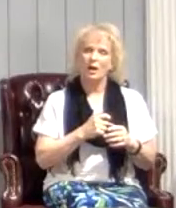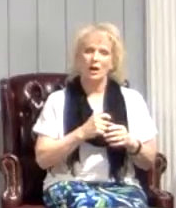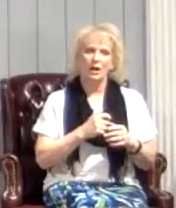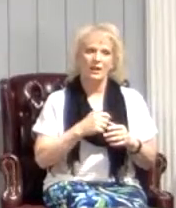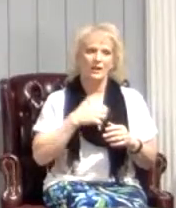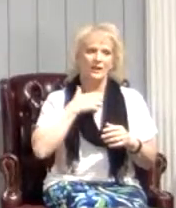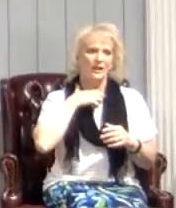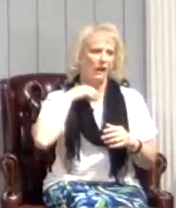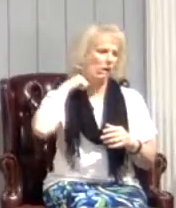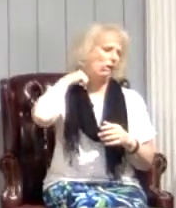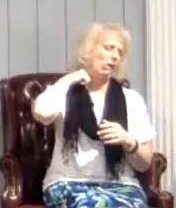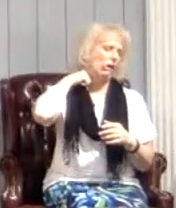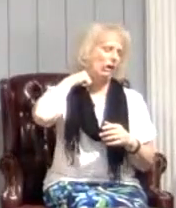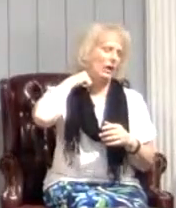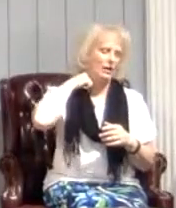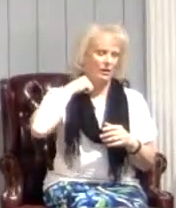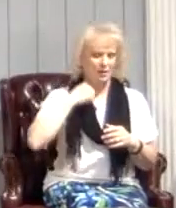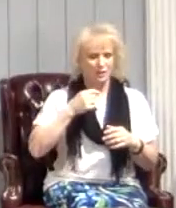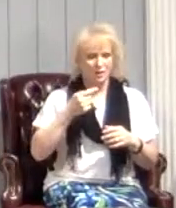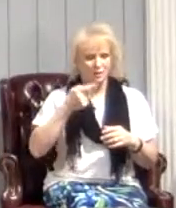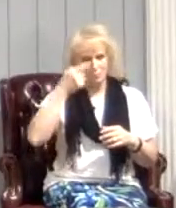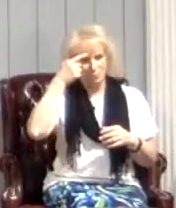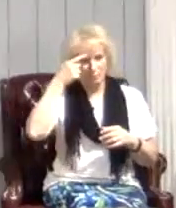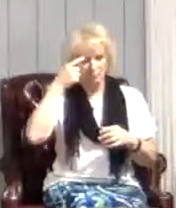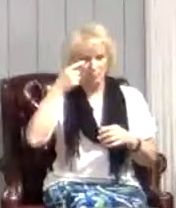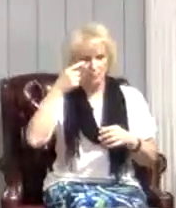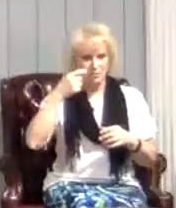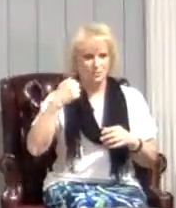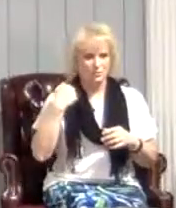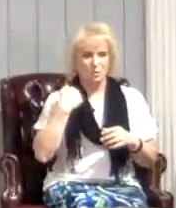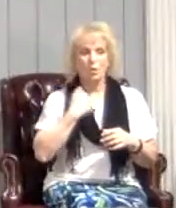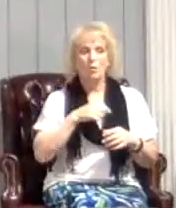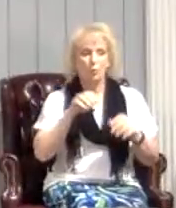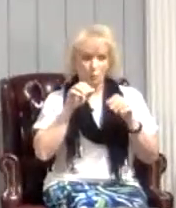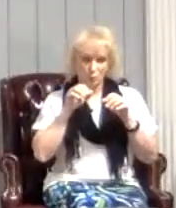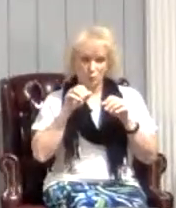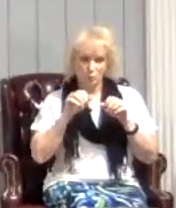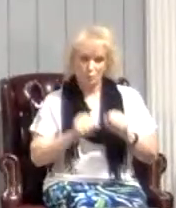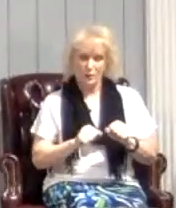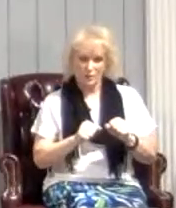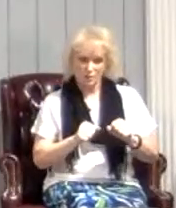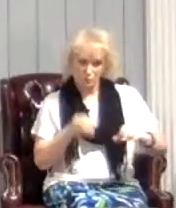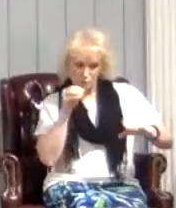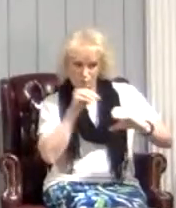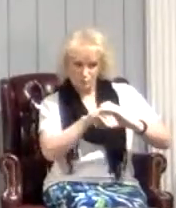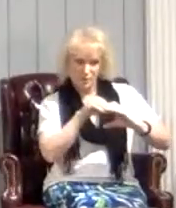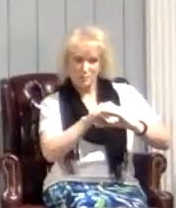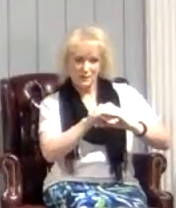trailer. They were that mild. It was impossible to deal with them.